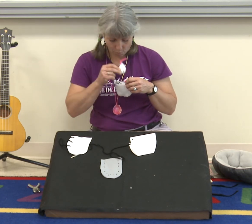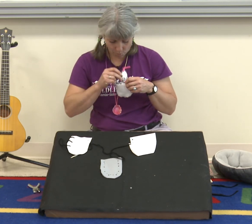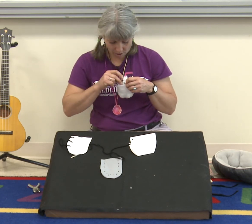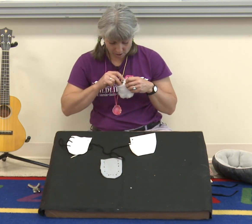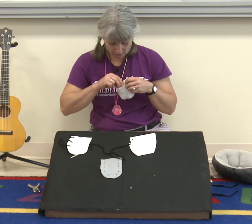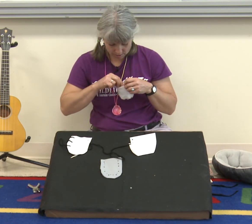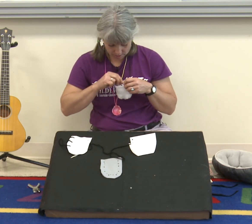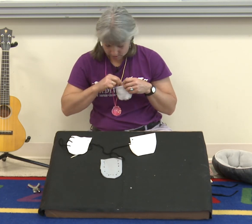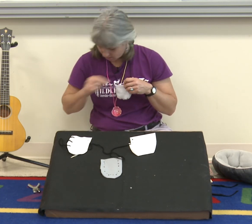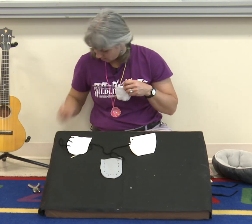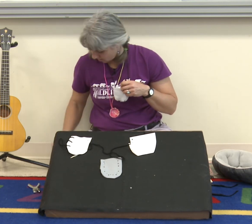4,